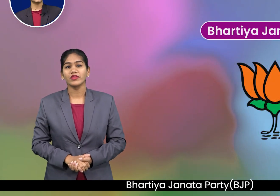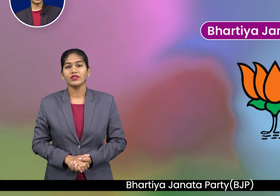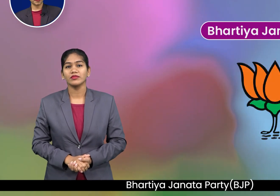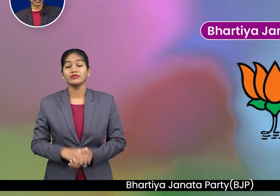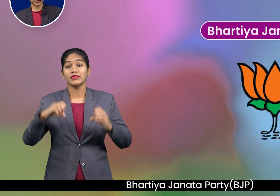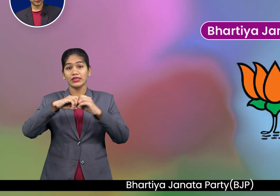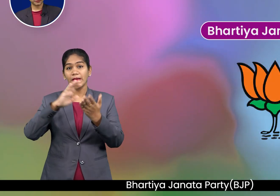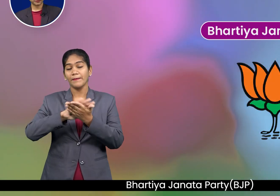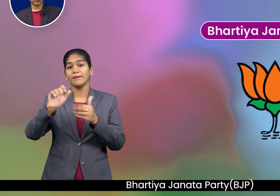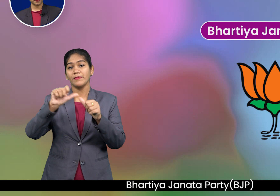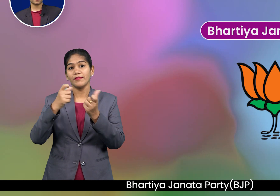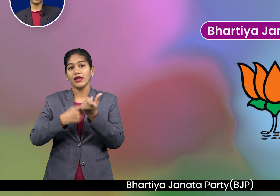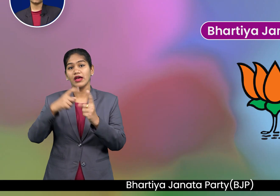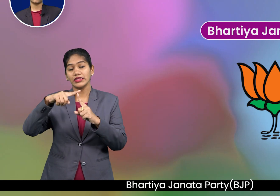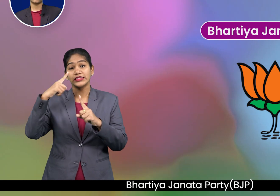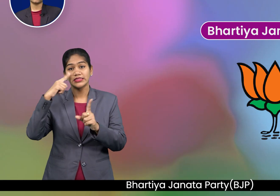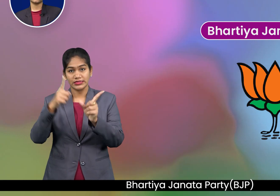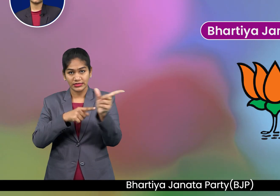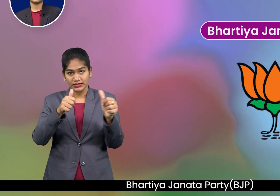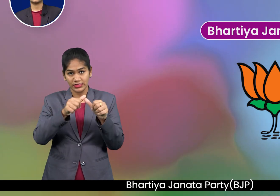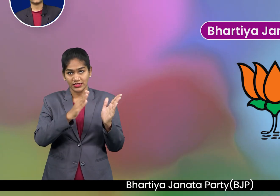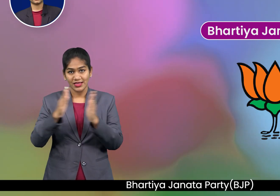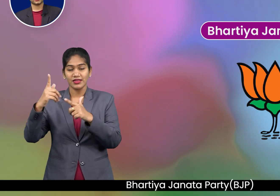Bharatiya Janata Party,